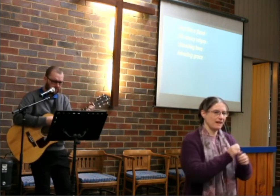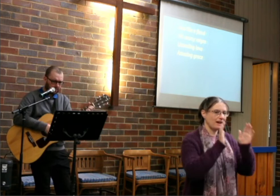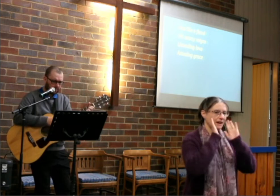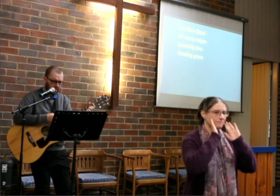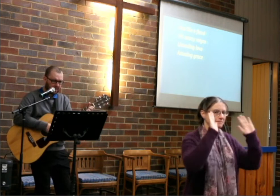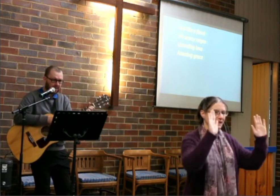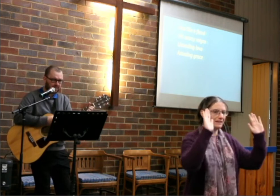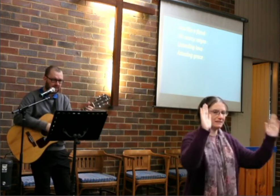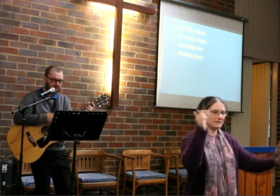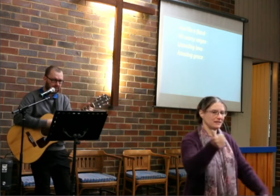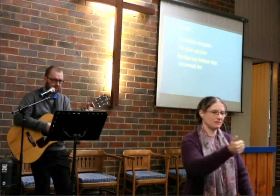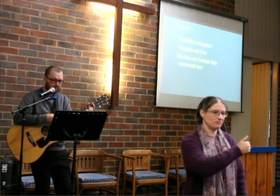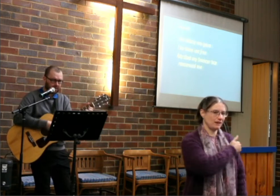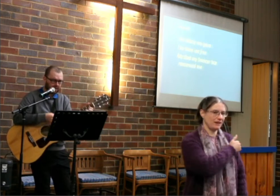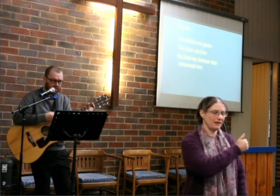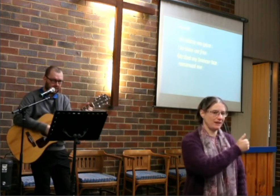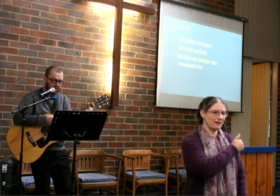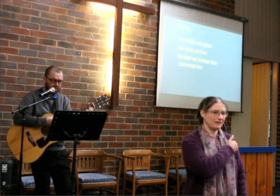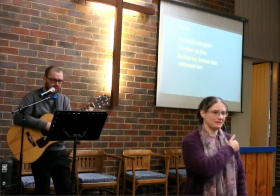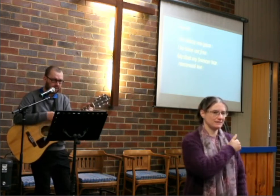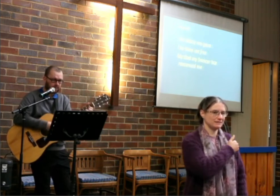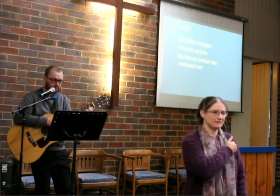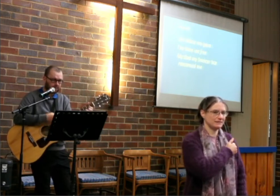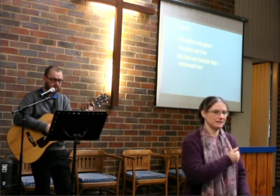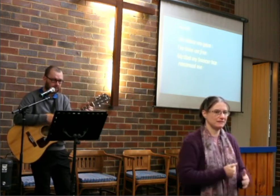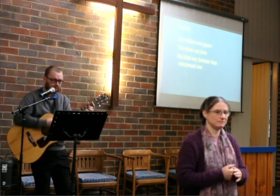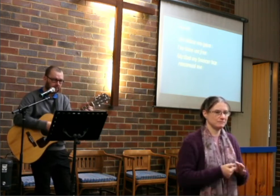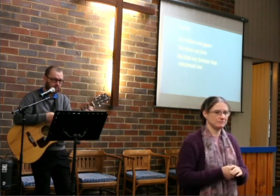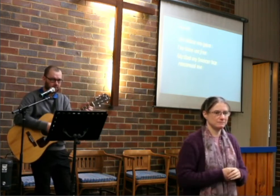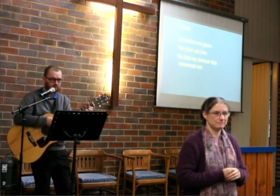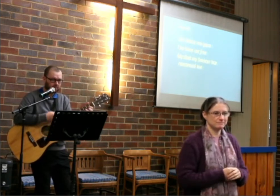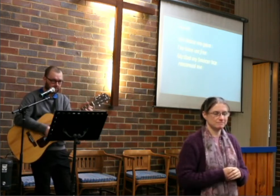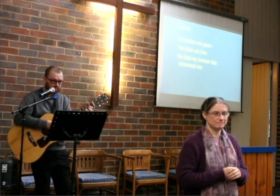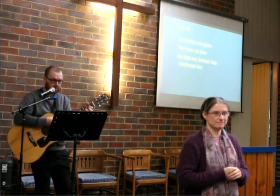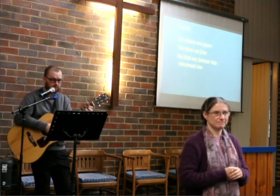love, amazing grace.